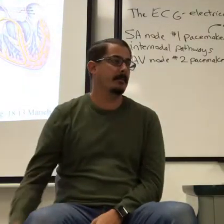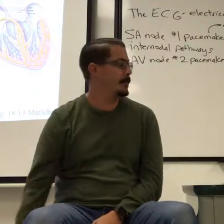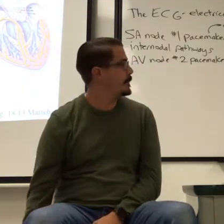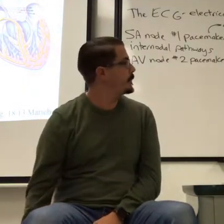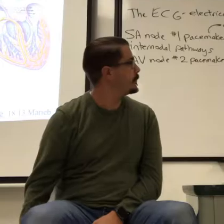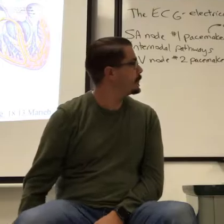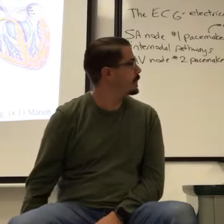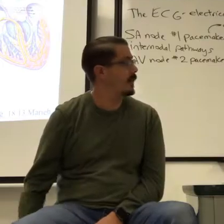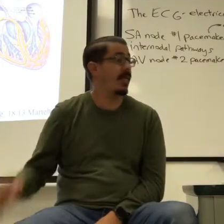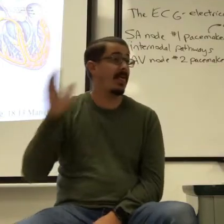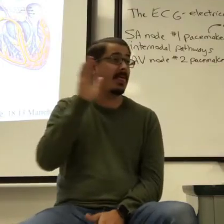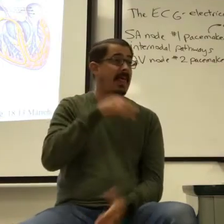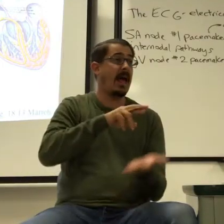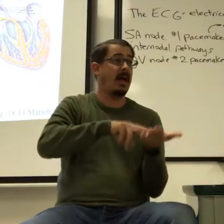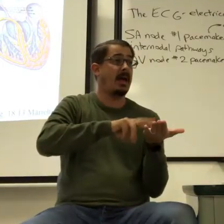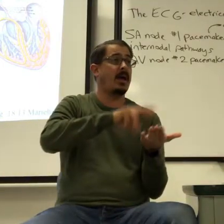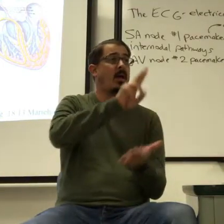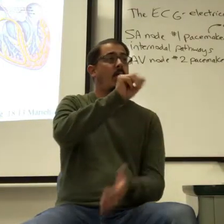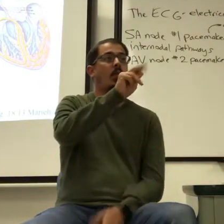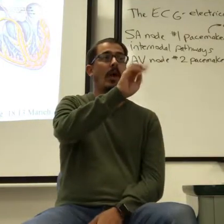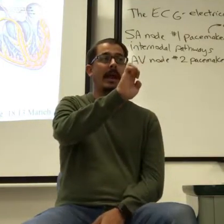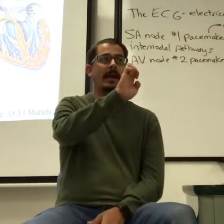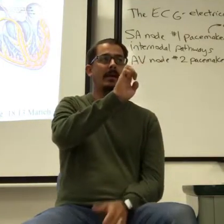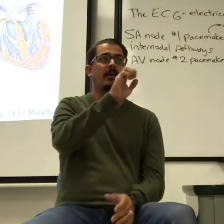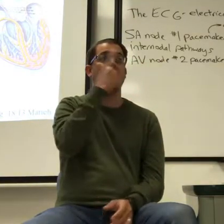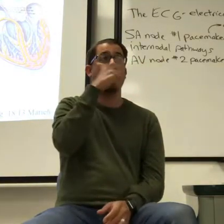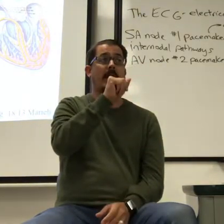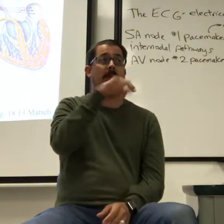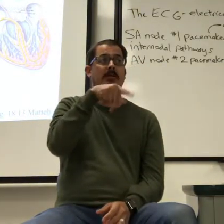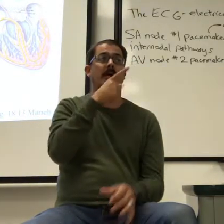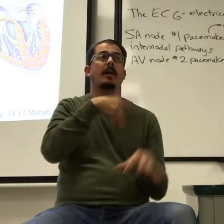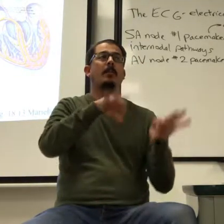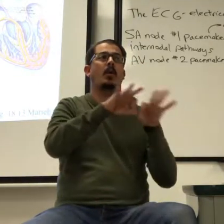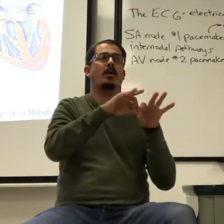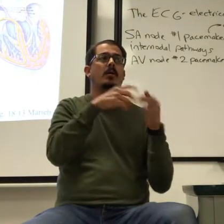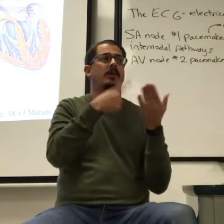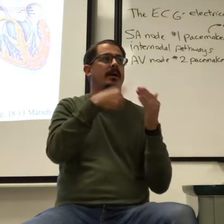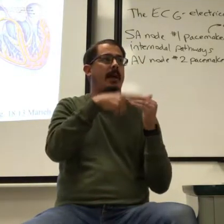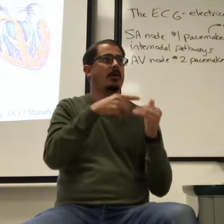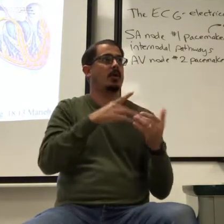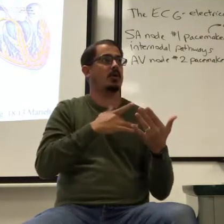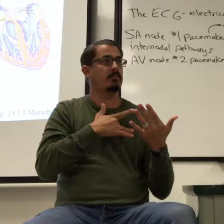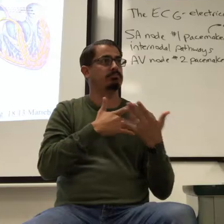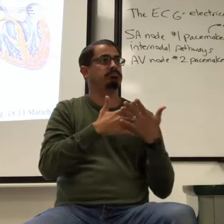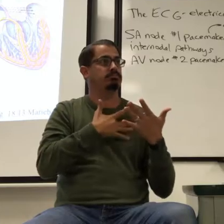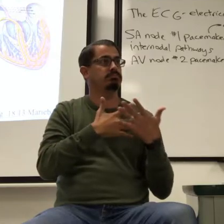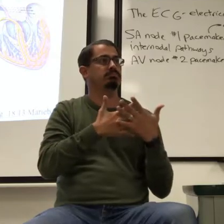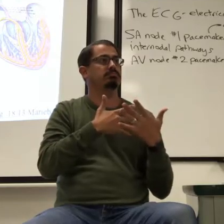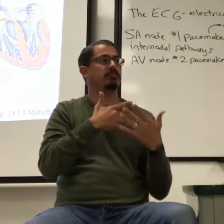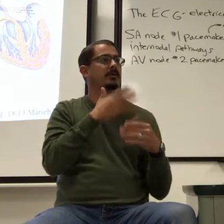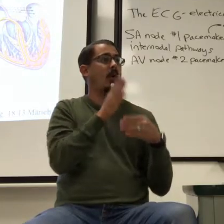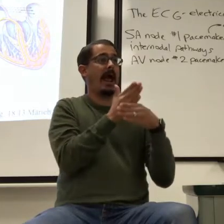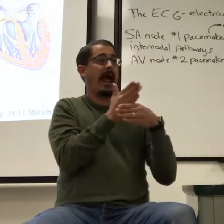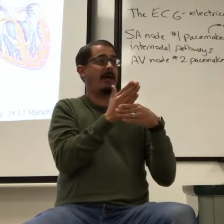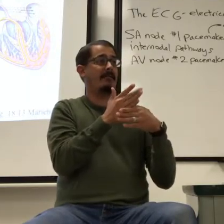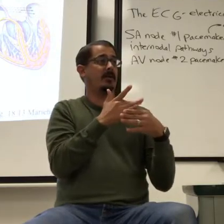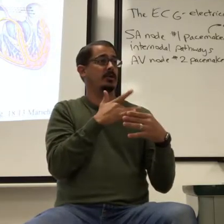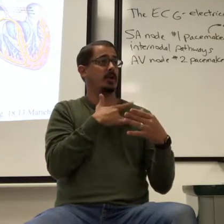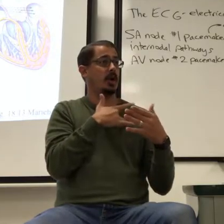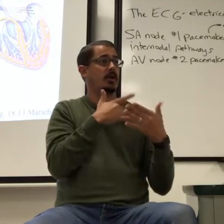Now, this rate of action potentials are important. We're talking about your heart rate. Whatever your average heart rate is,